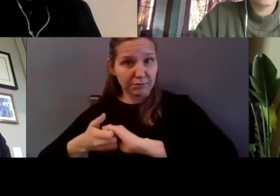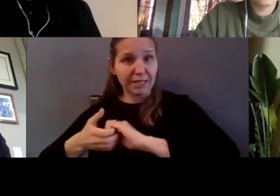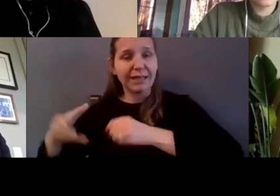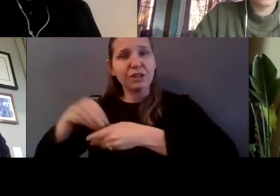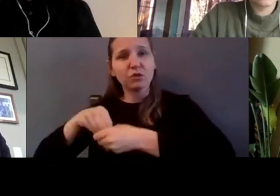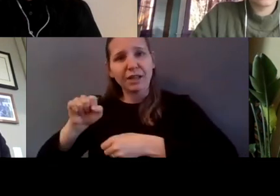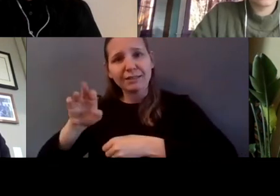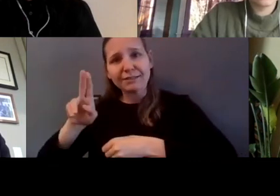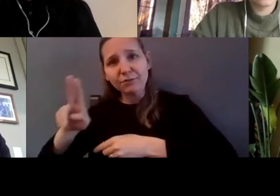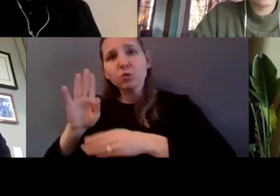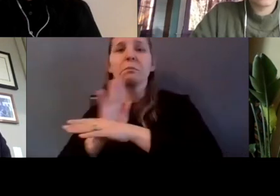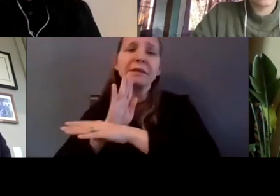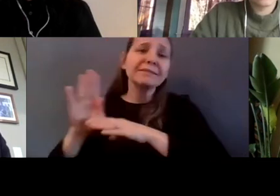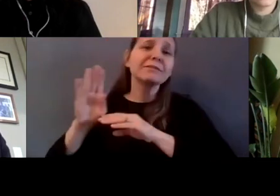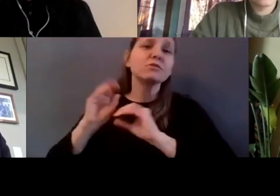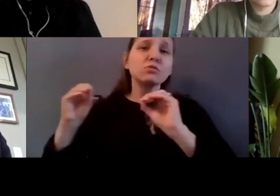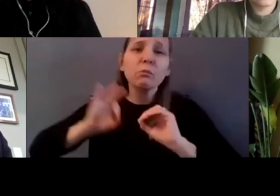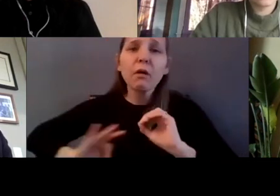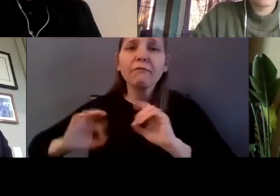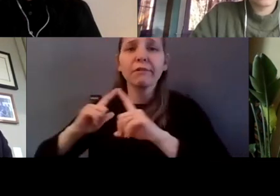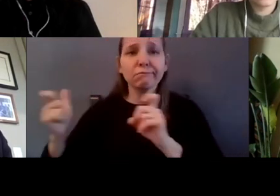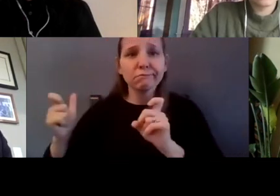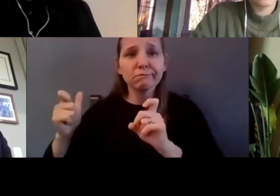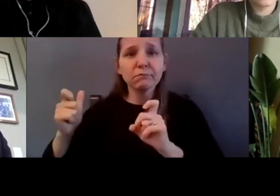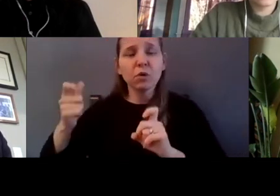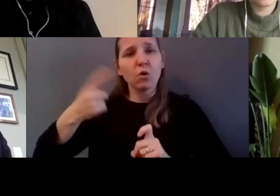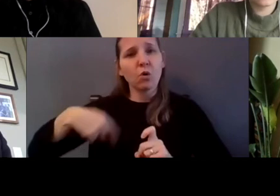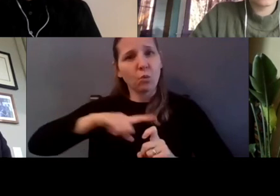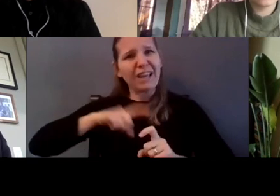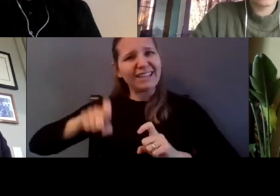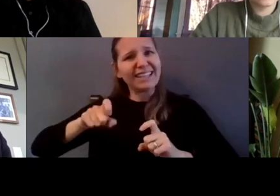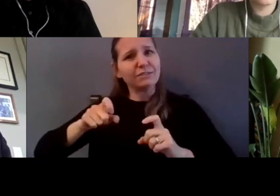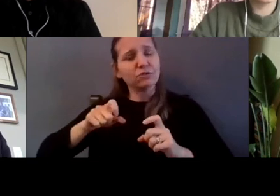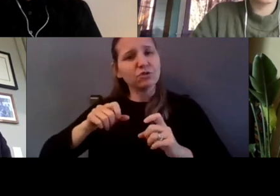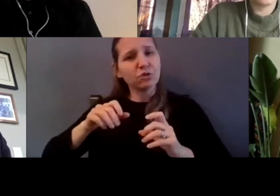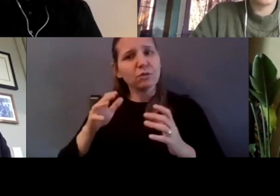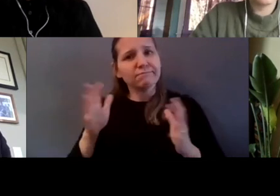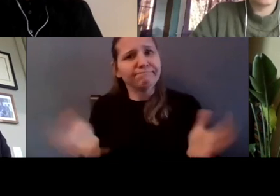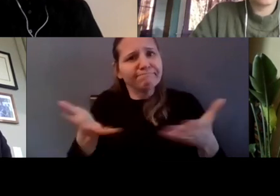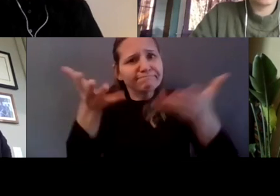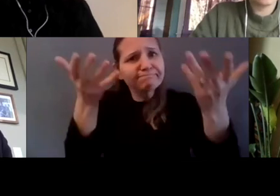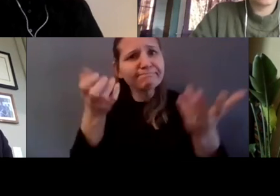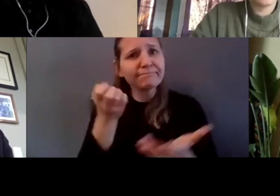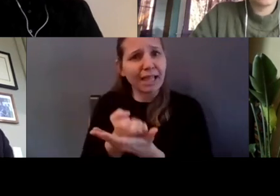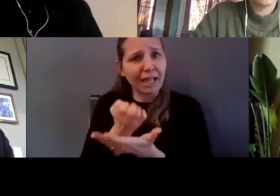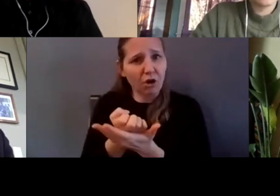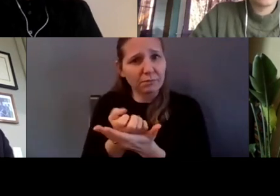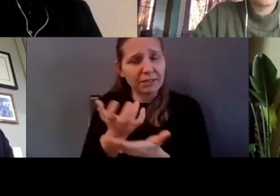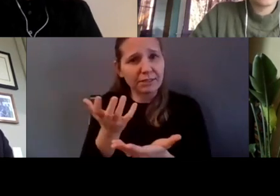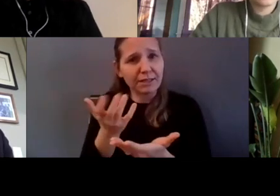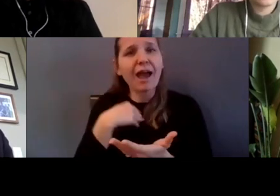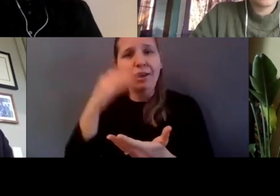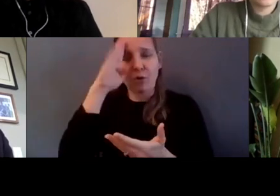business, nonprofits, and so forth, to shape the economy. And that's a little bit at odds with